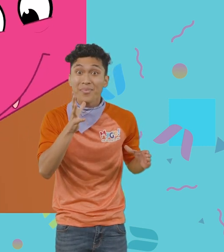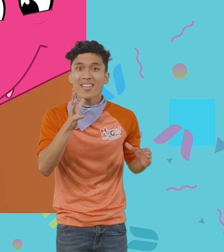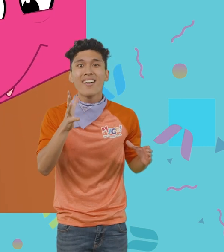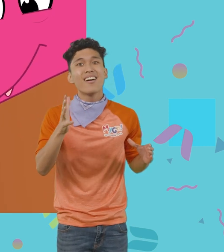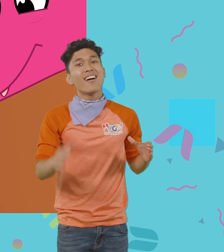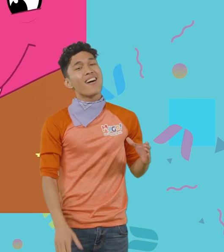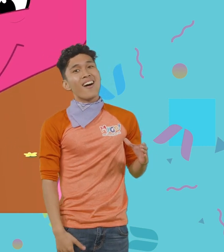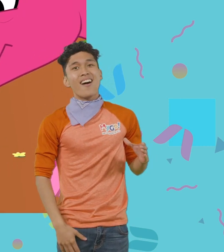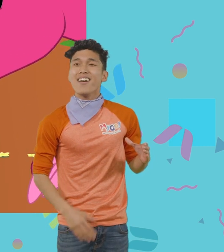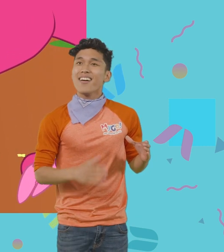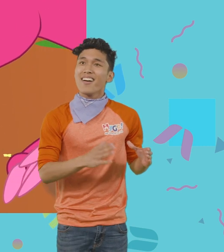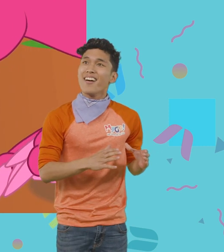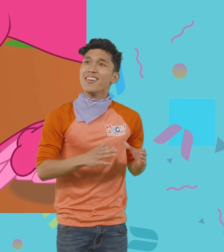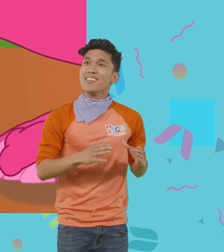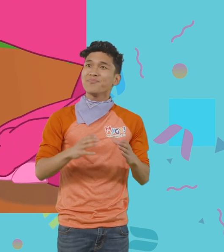egg!